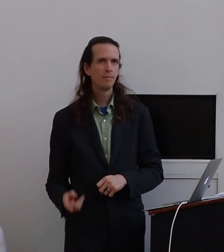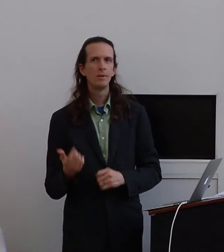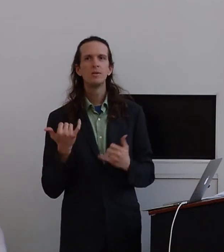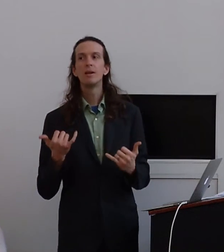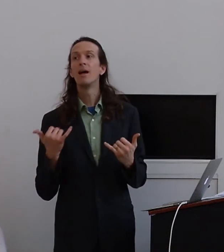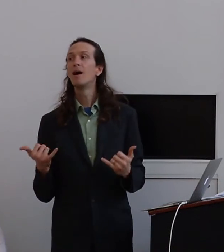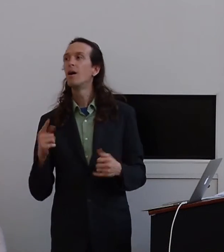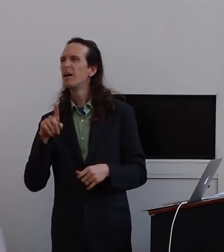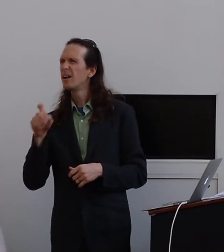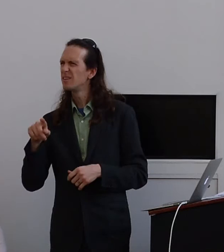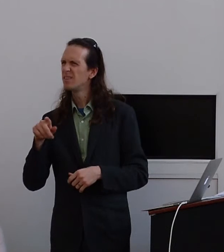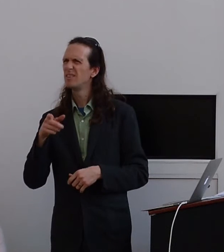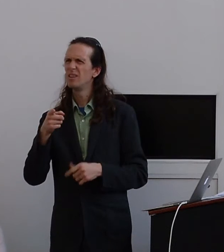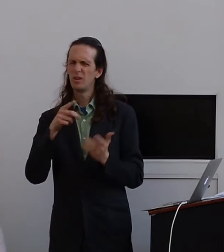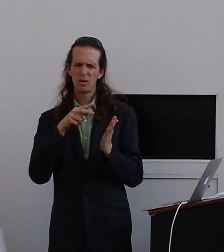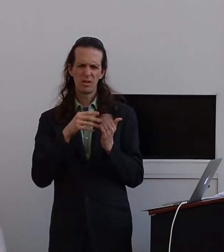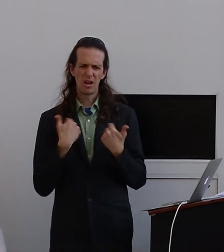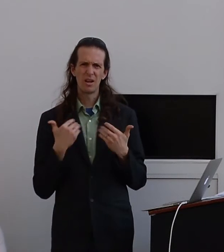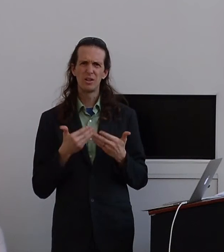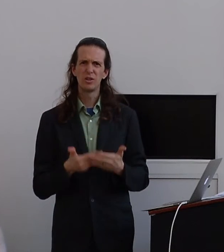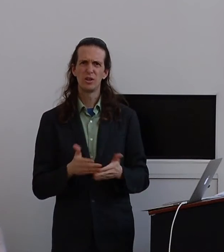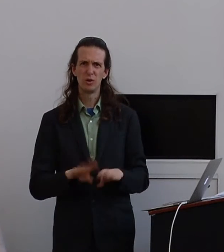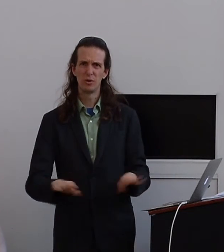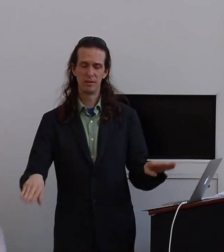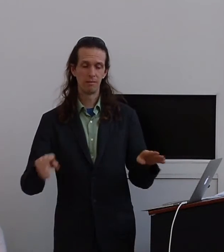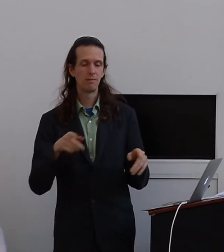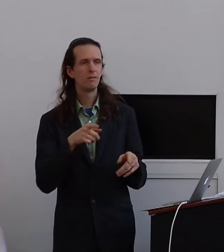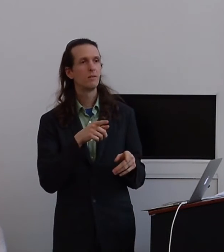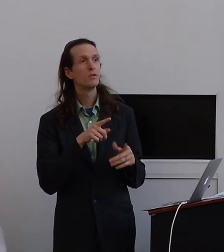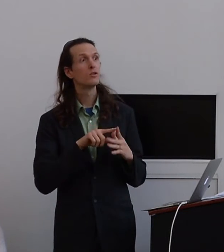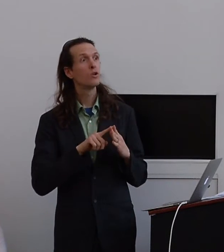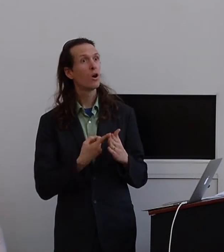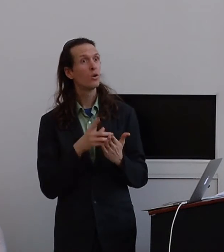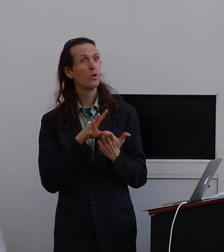Now, we wonder, how are young children learning to read?